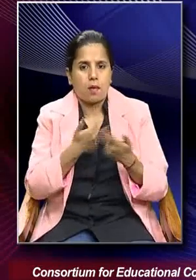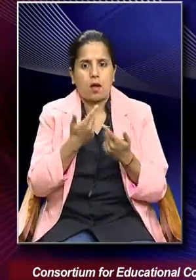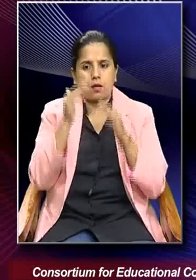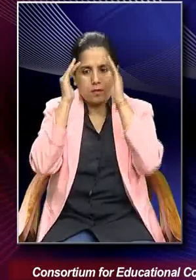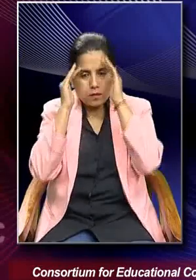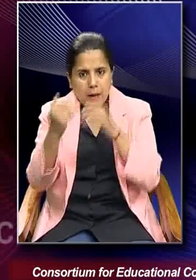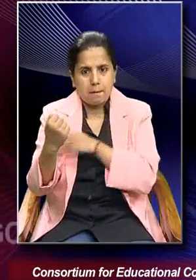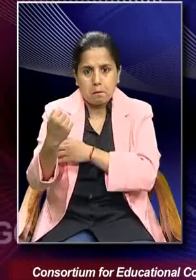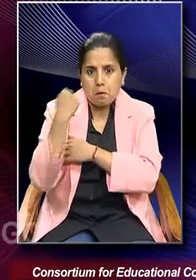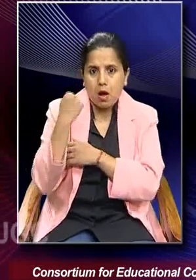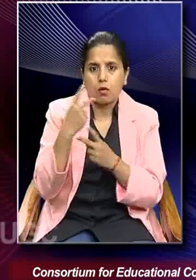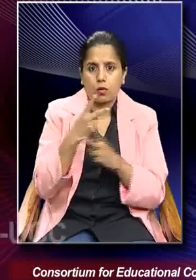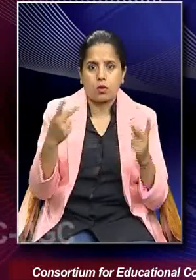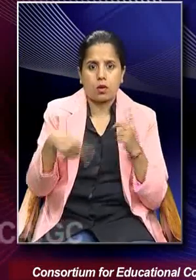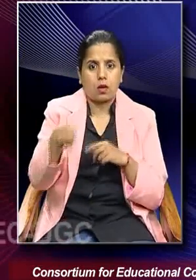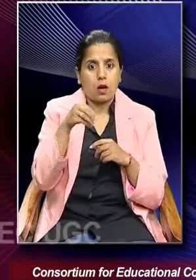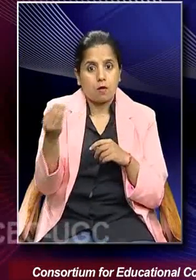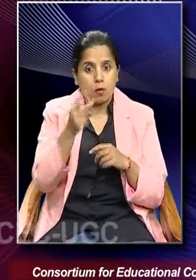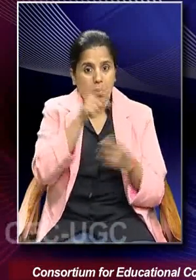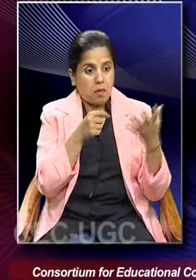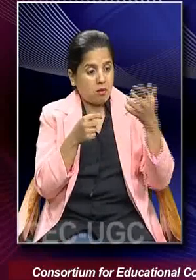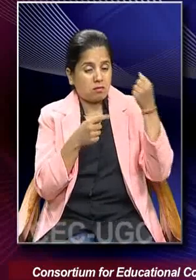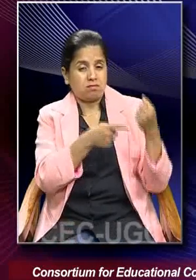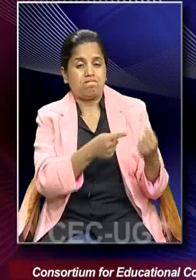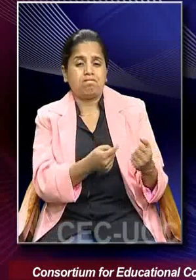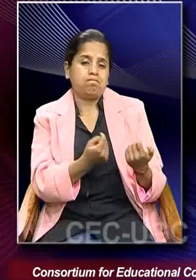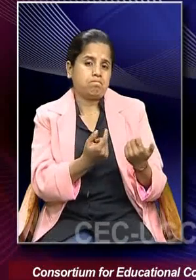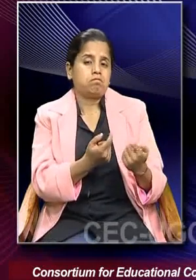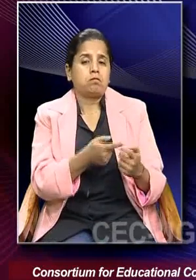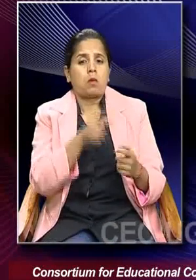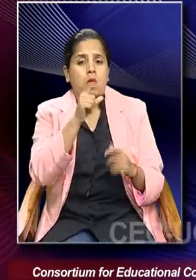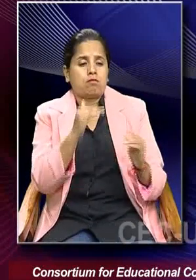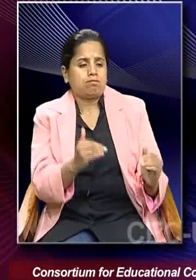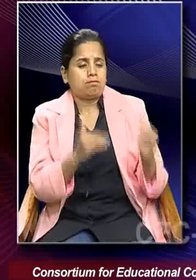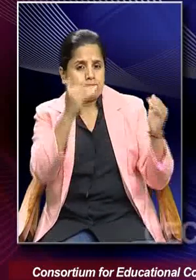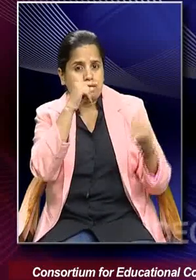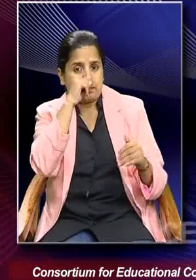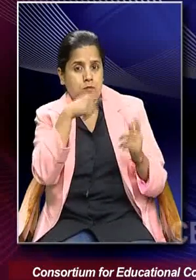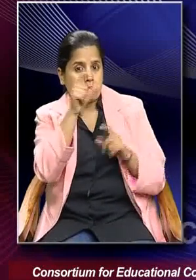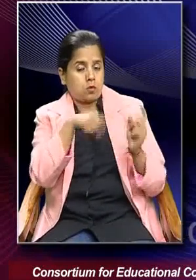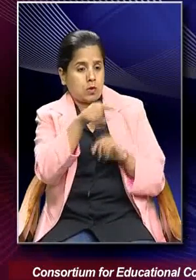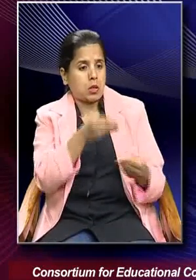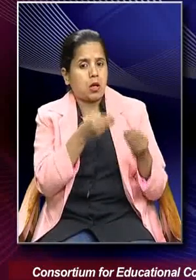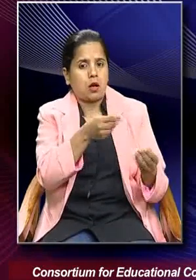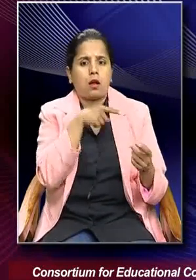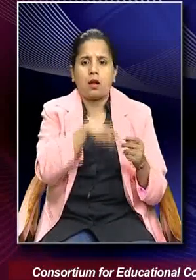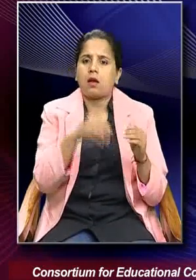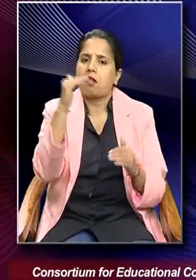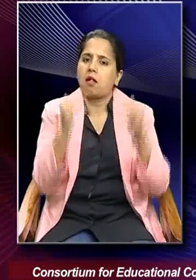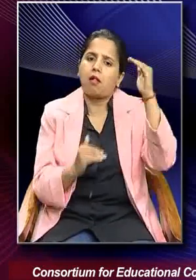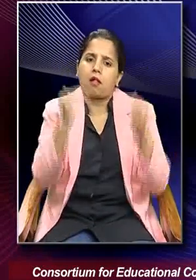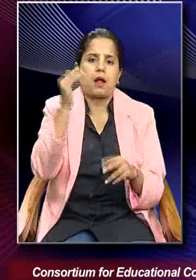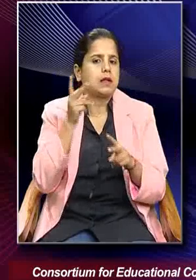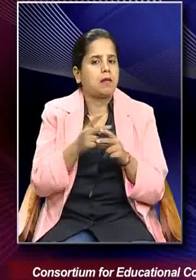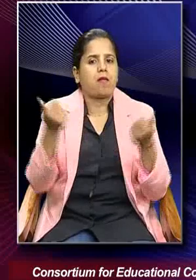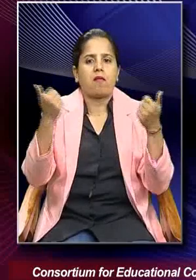of power in the hands of few elite class, that leads to inequality in the economy as well as a failure